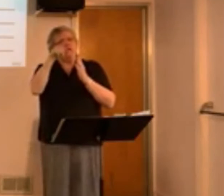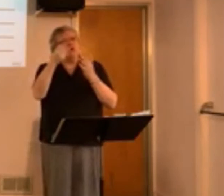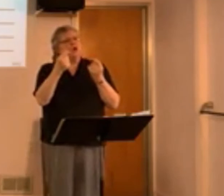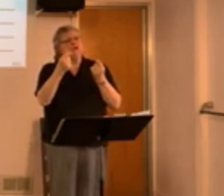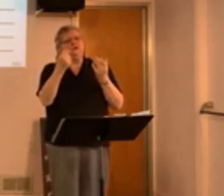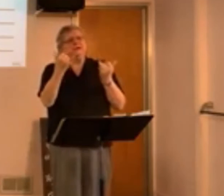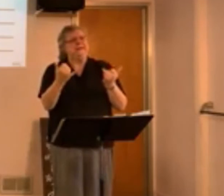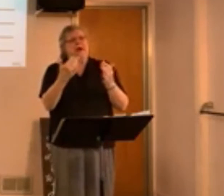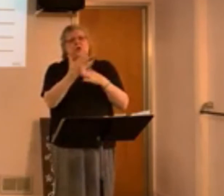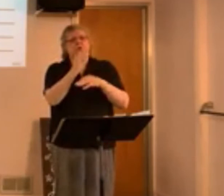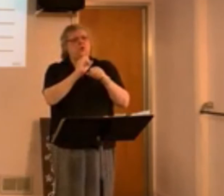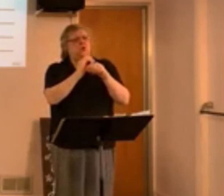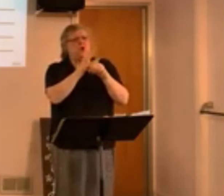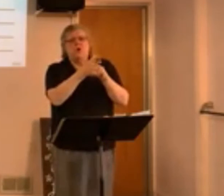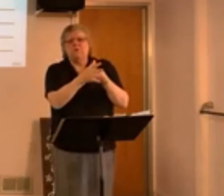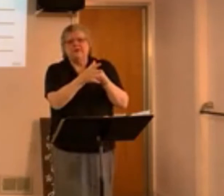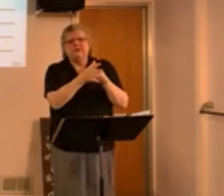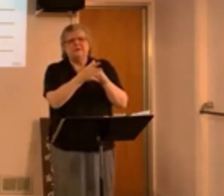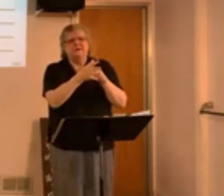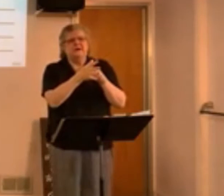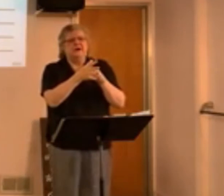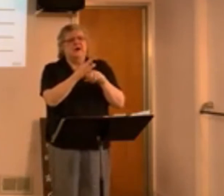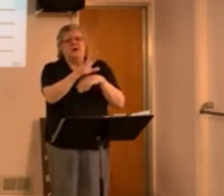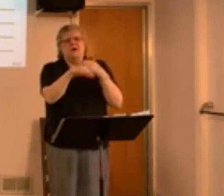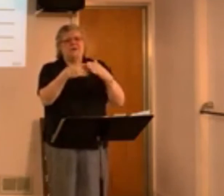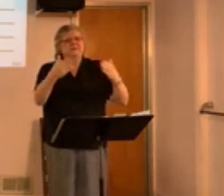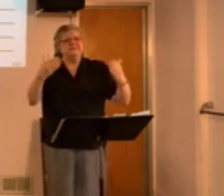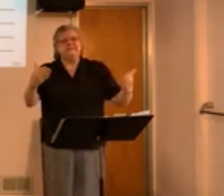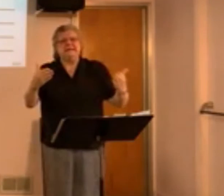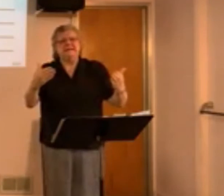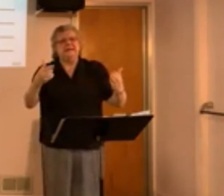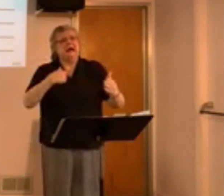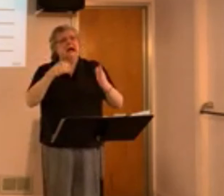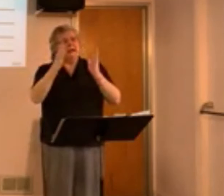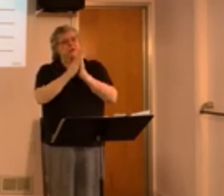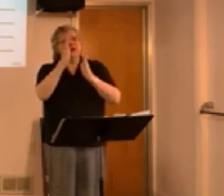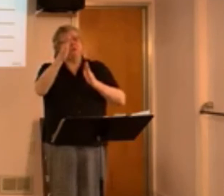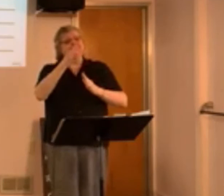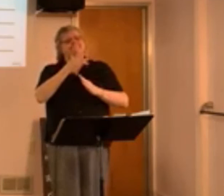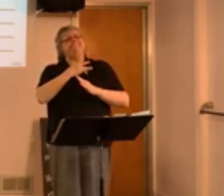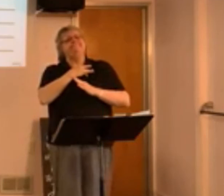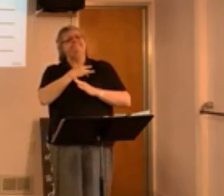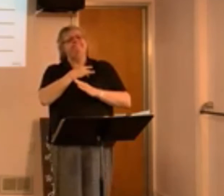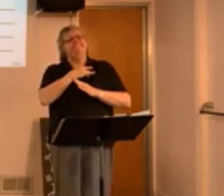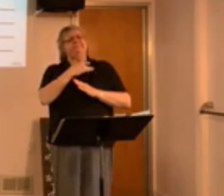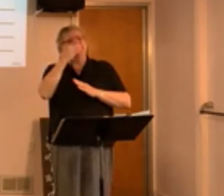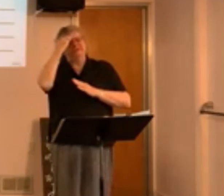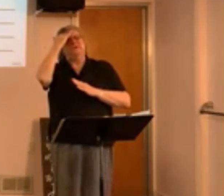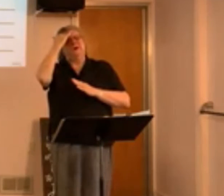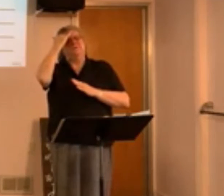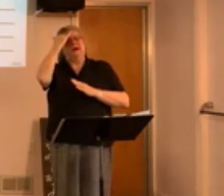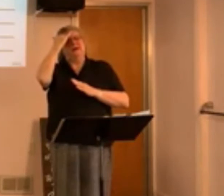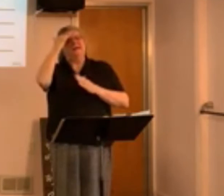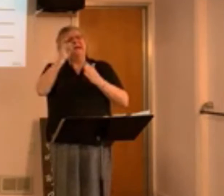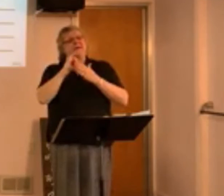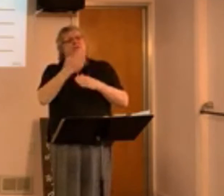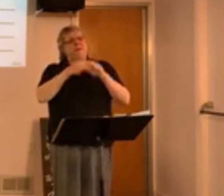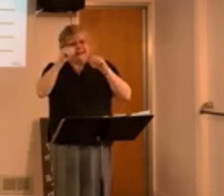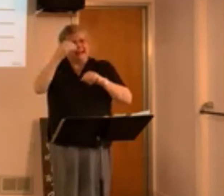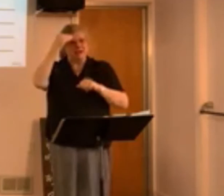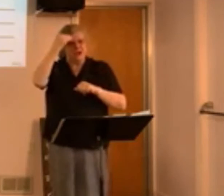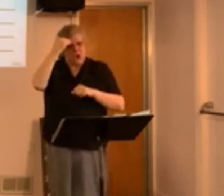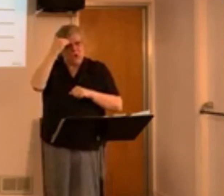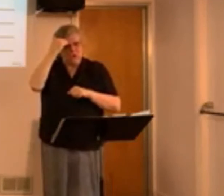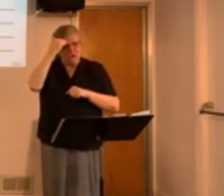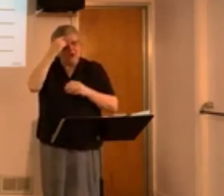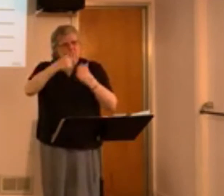doing, but I pray if you speak to some this morning who perhaps are ready to become